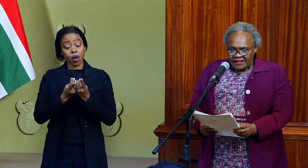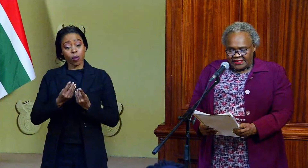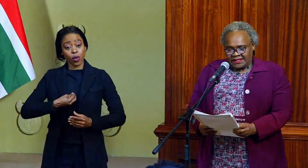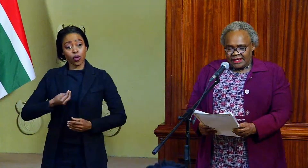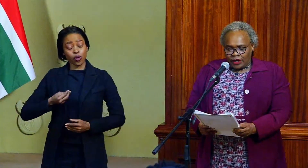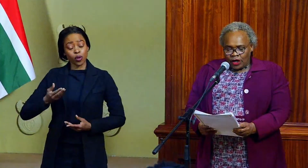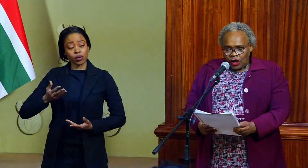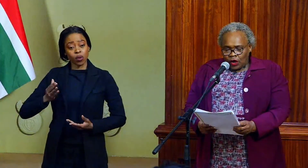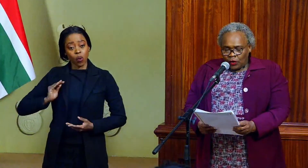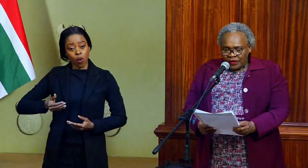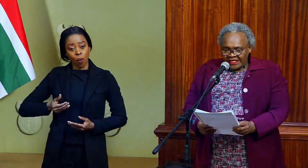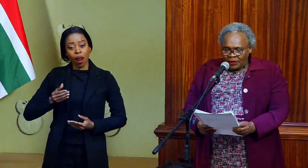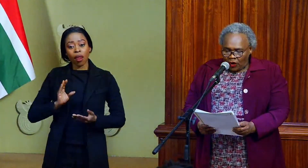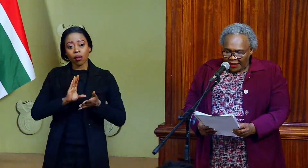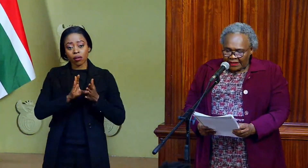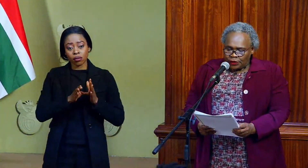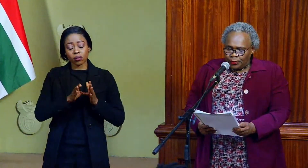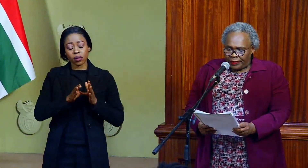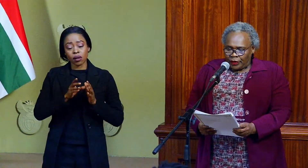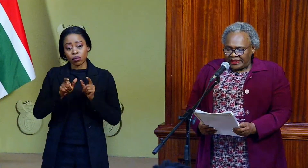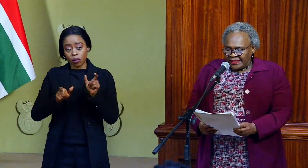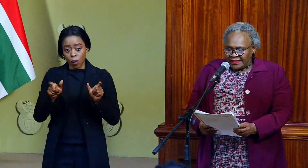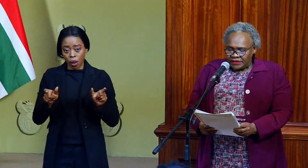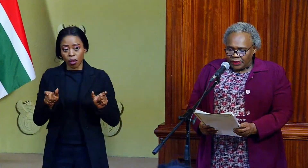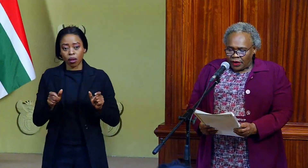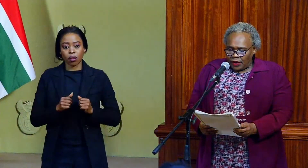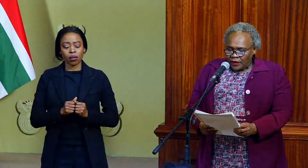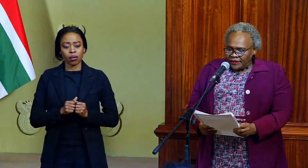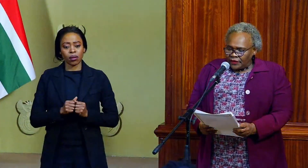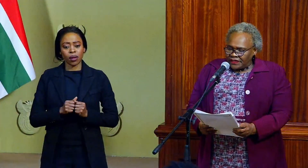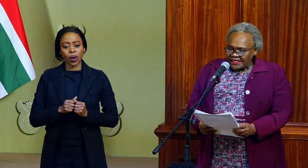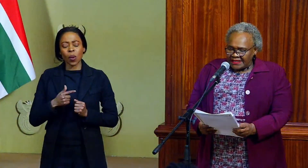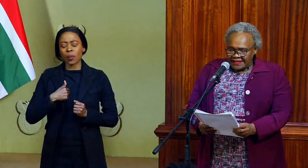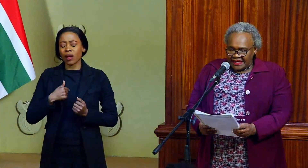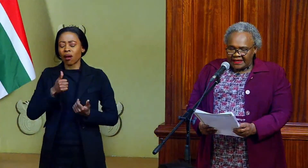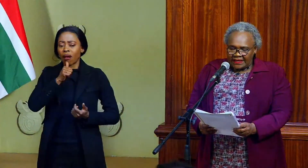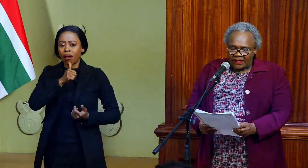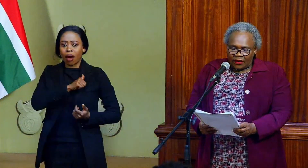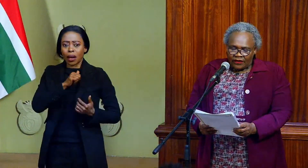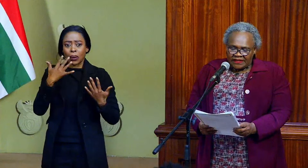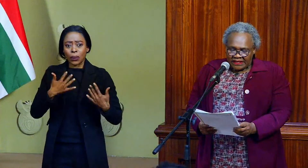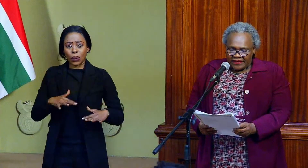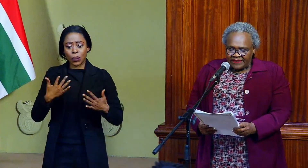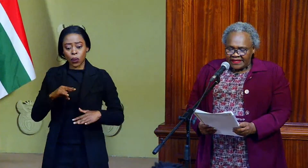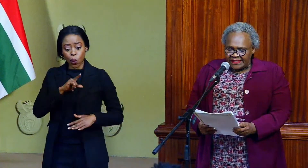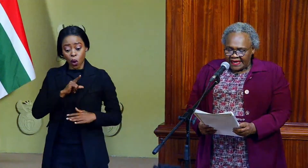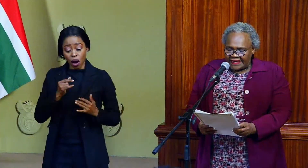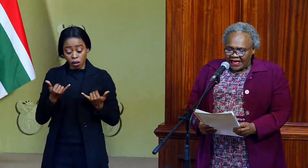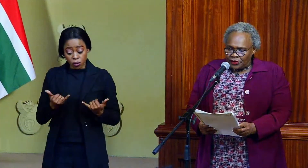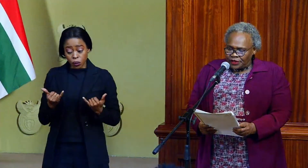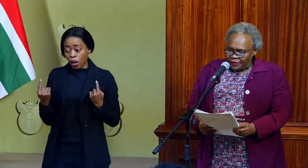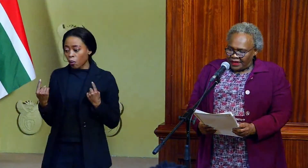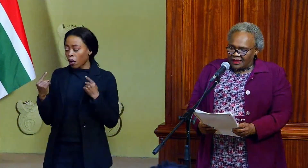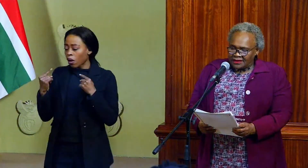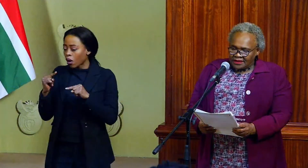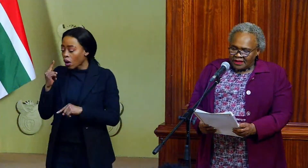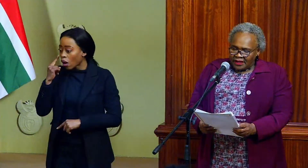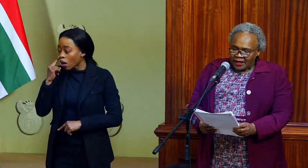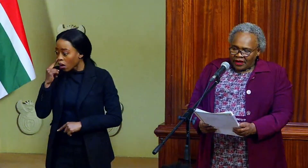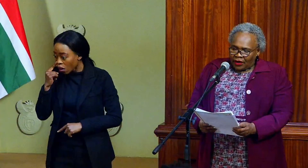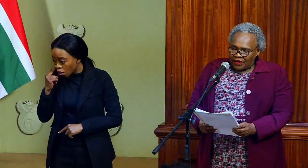with Disabilities. We're deeply honored to bear witness of the official signing of the South African Sign Language